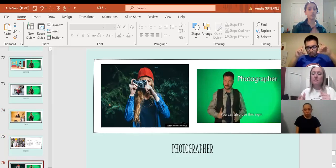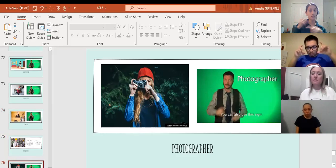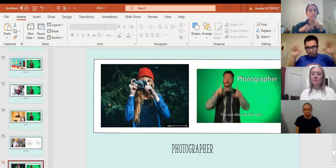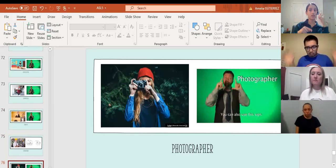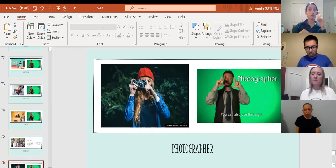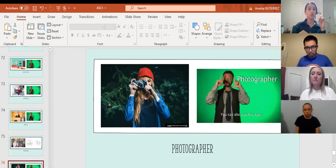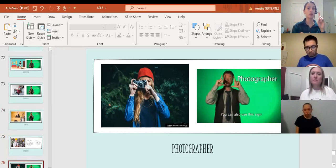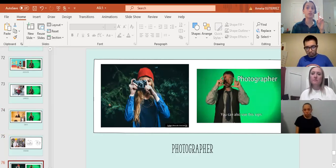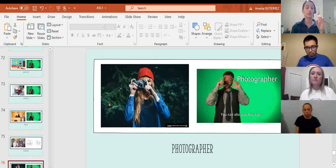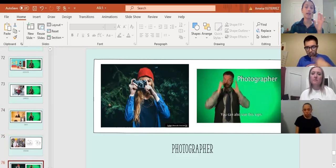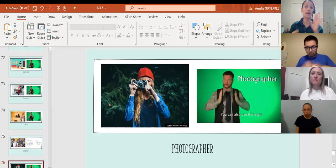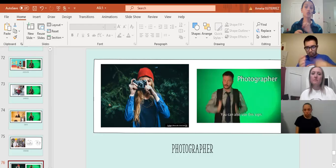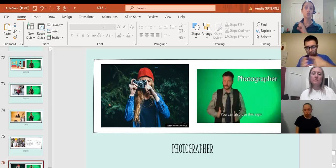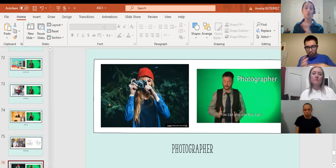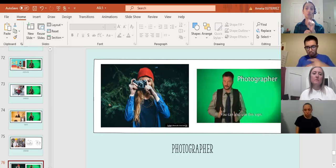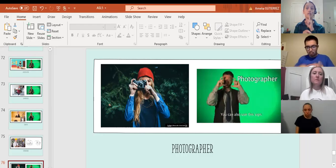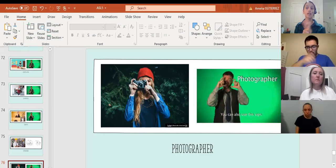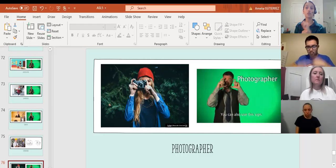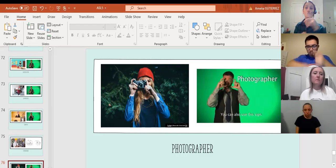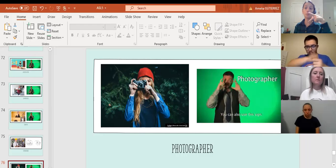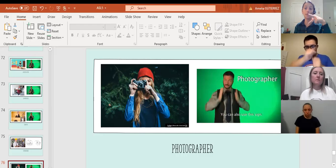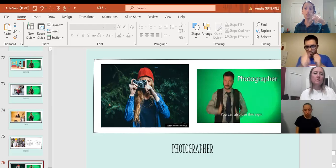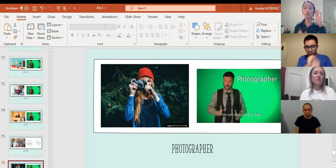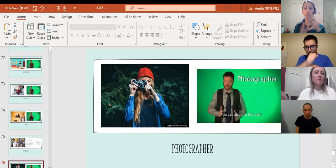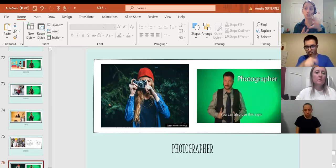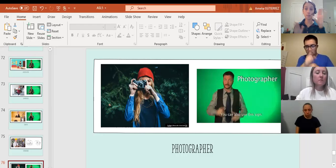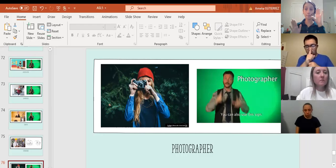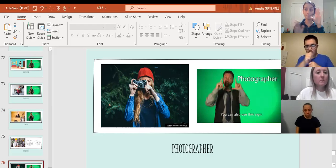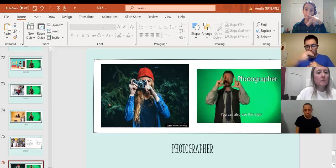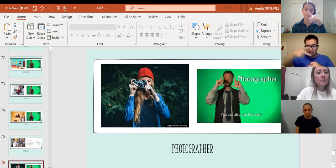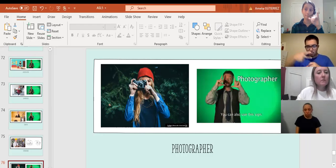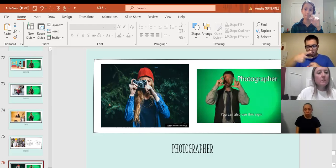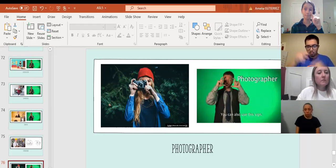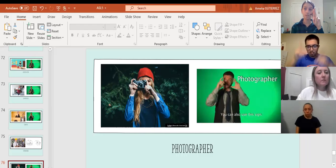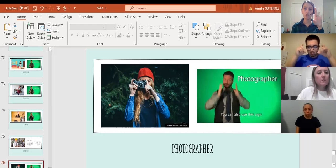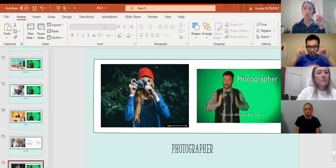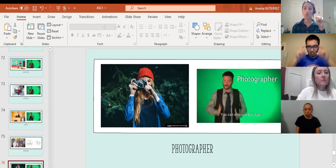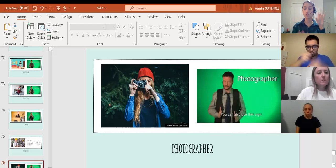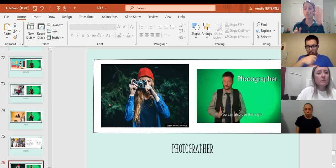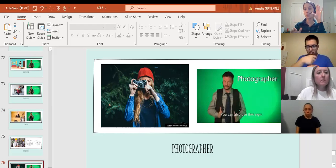And then the sign for the actual pictures.